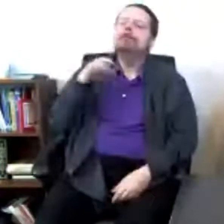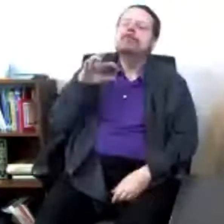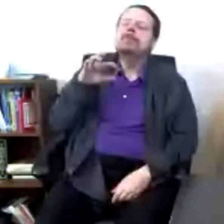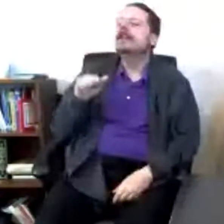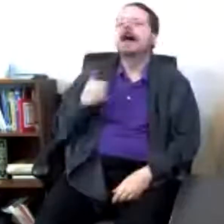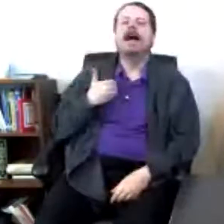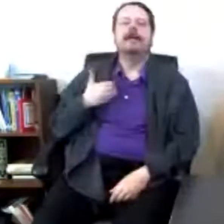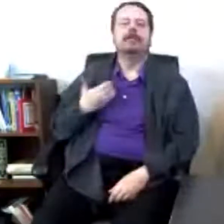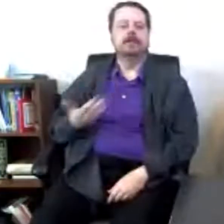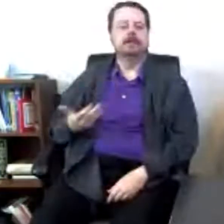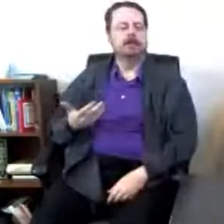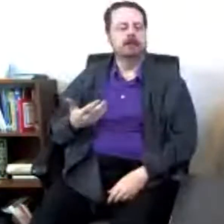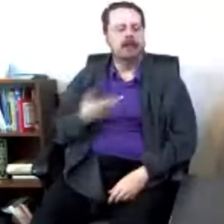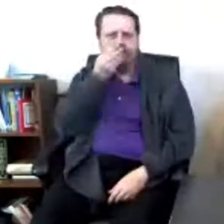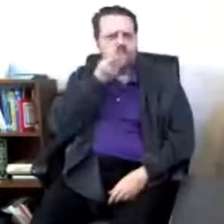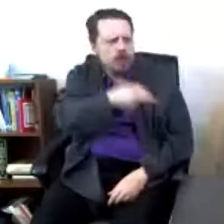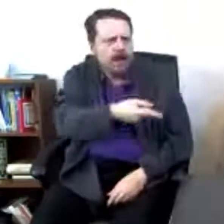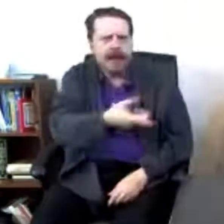food.